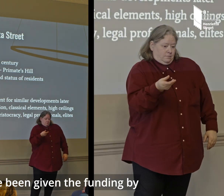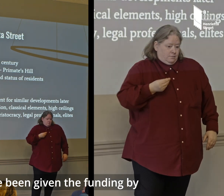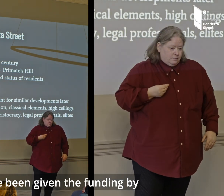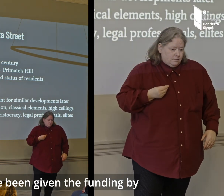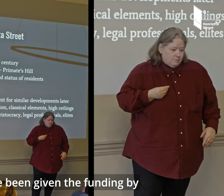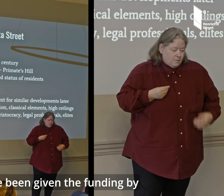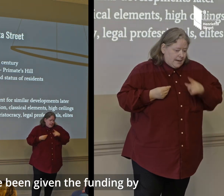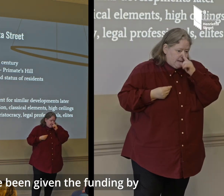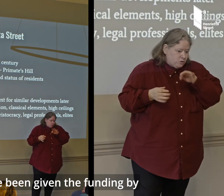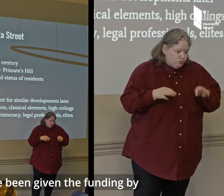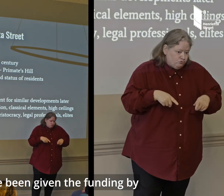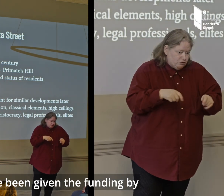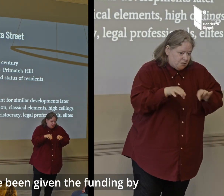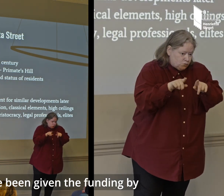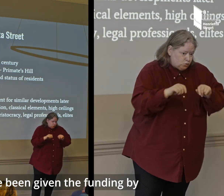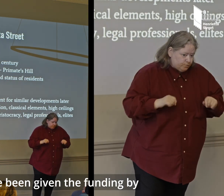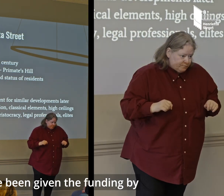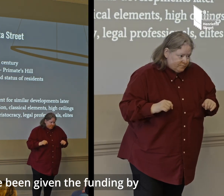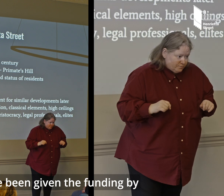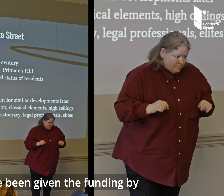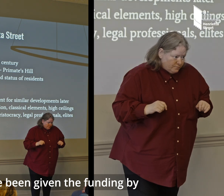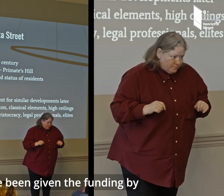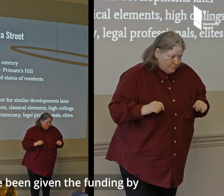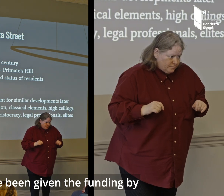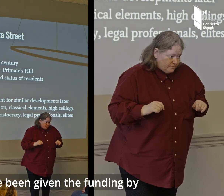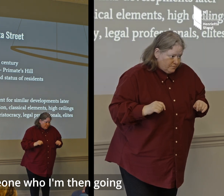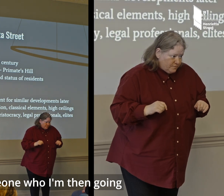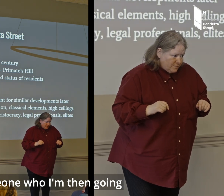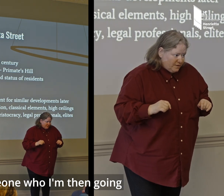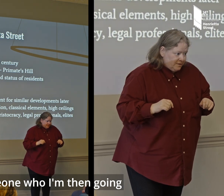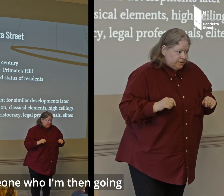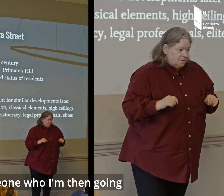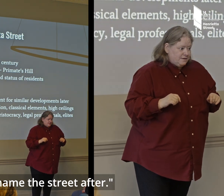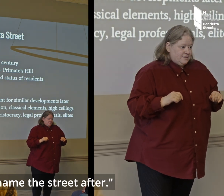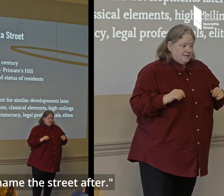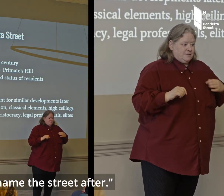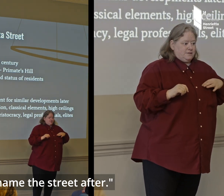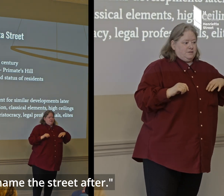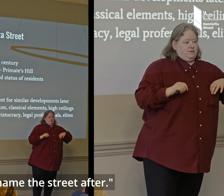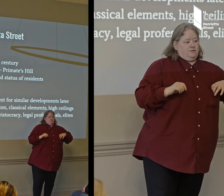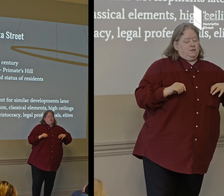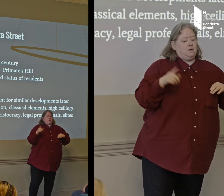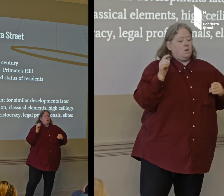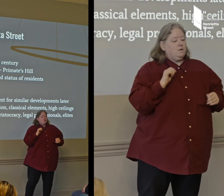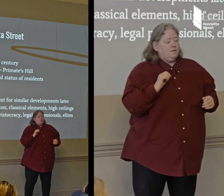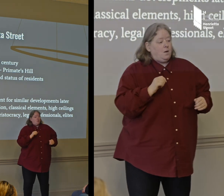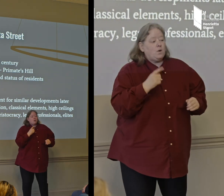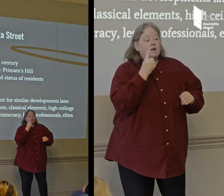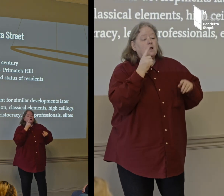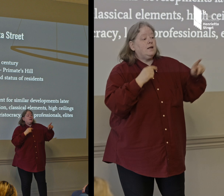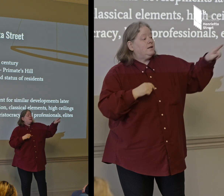land, I've been given the funding by someone who I'm then going to name the street after.